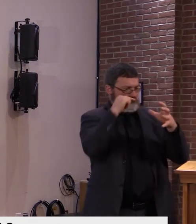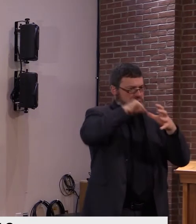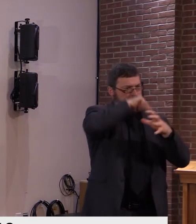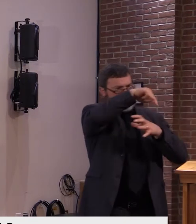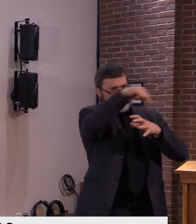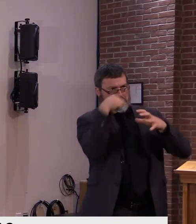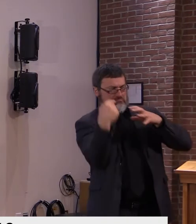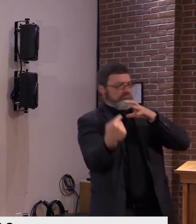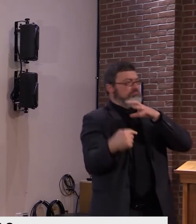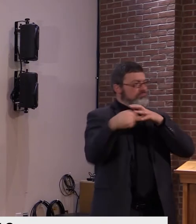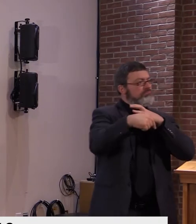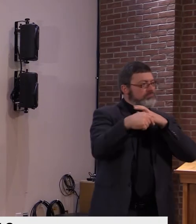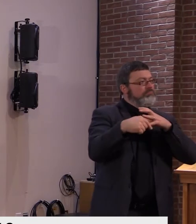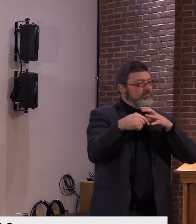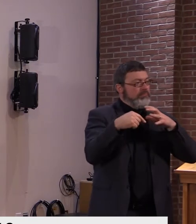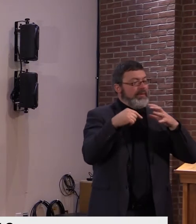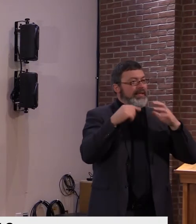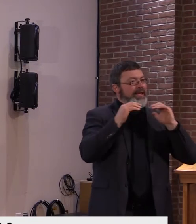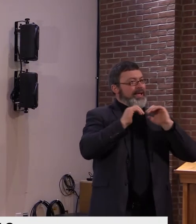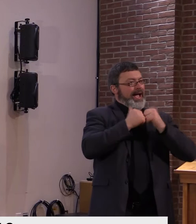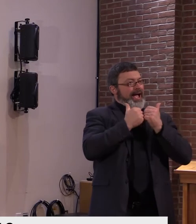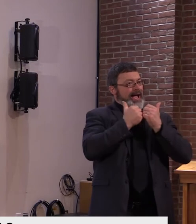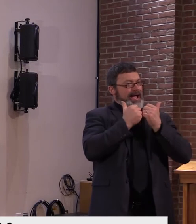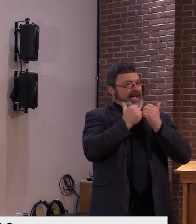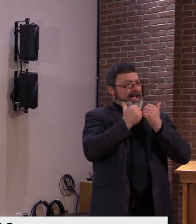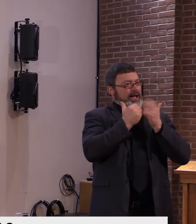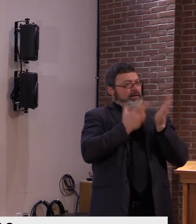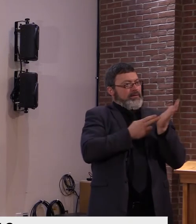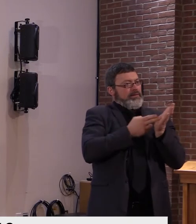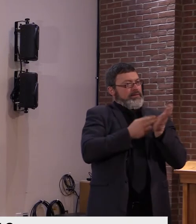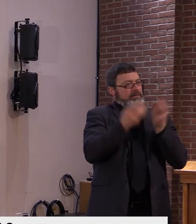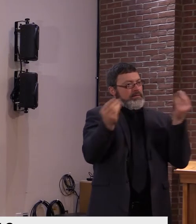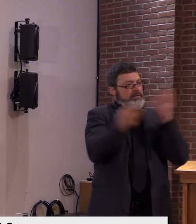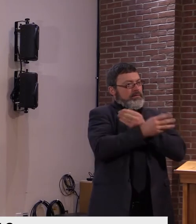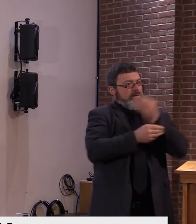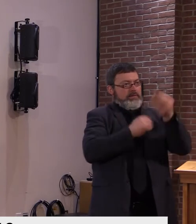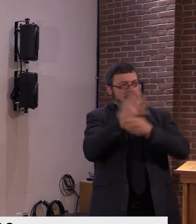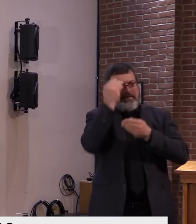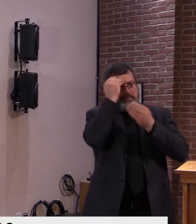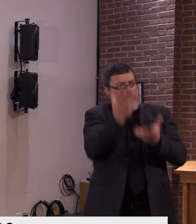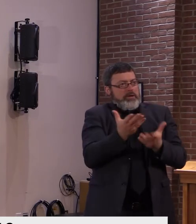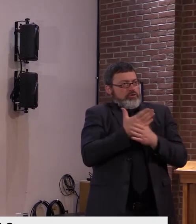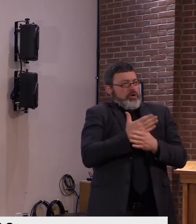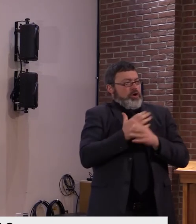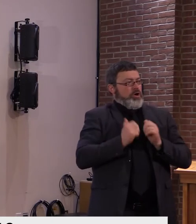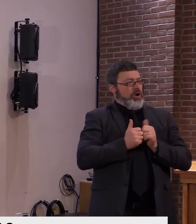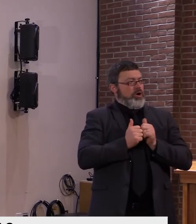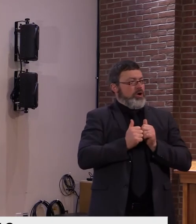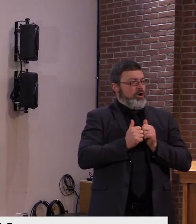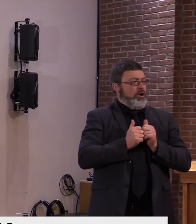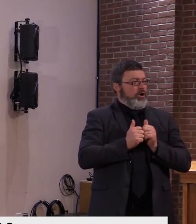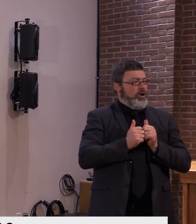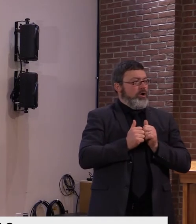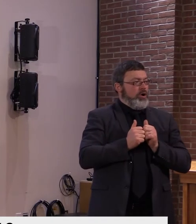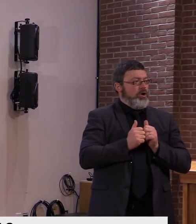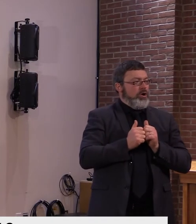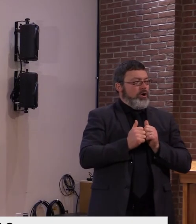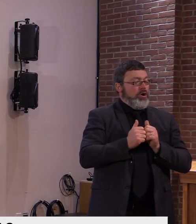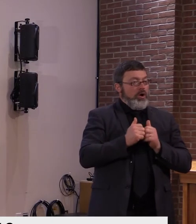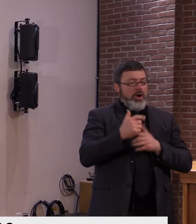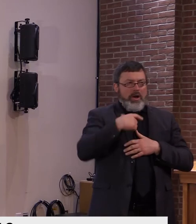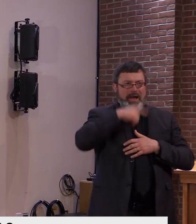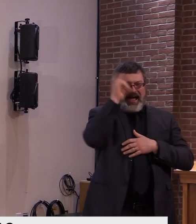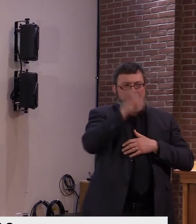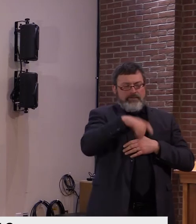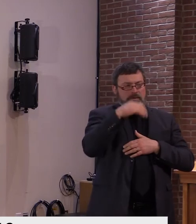health and medical standpoint, so we'd know exactly what they were looking for was reasonable and realistic and was